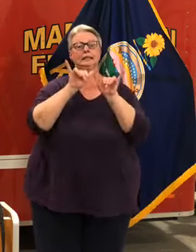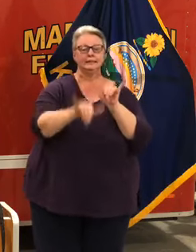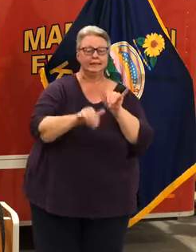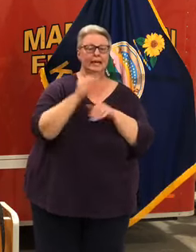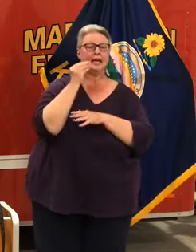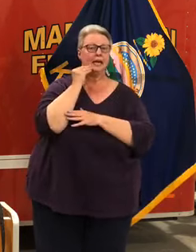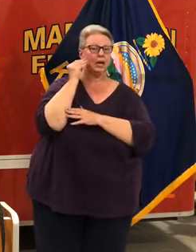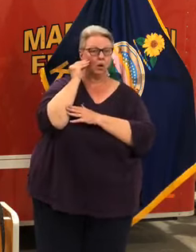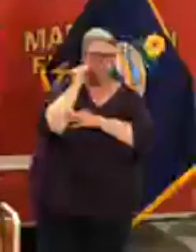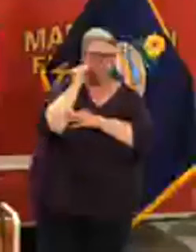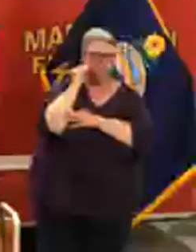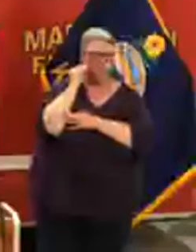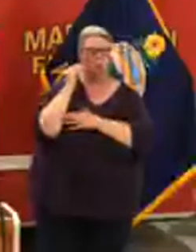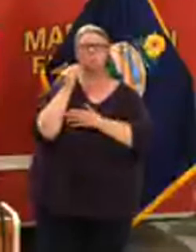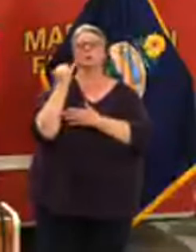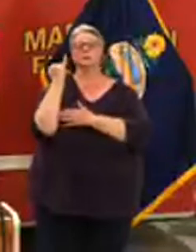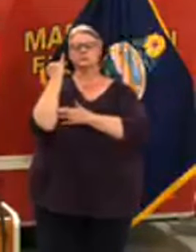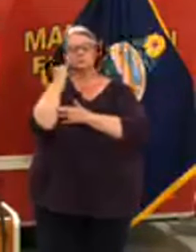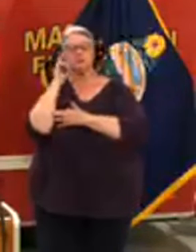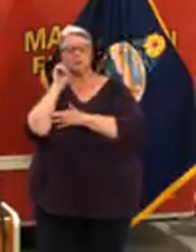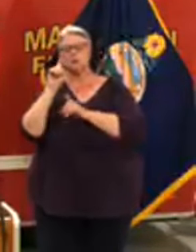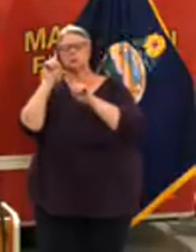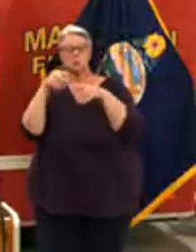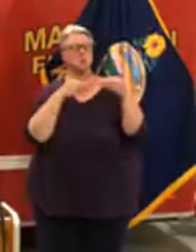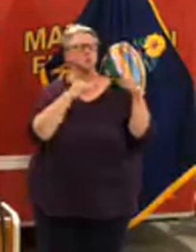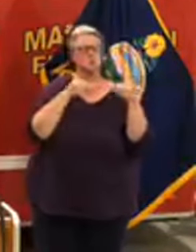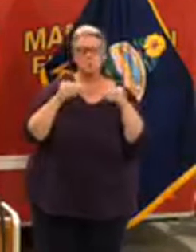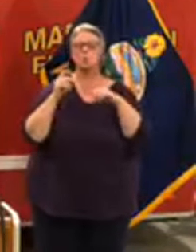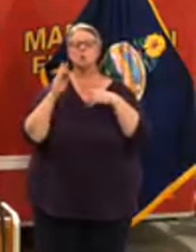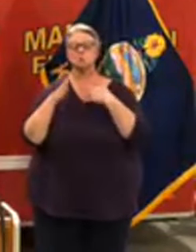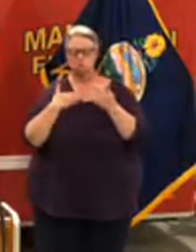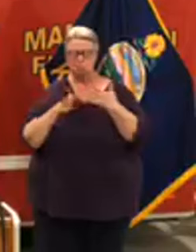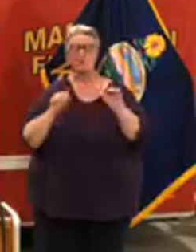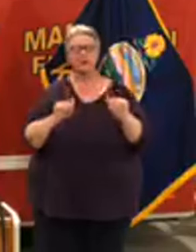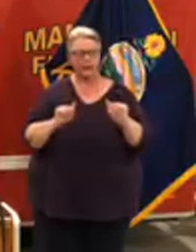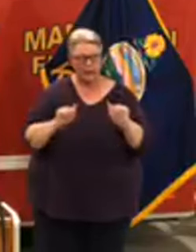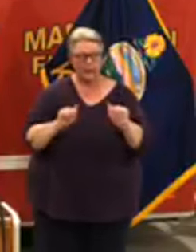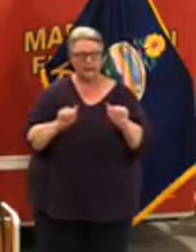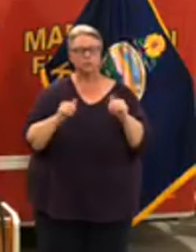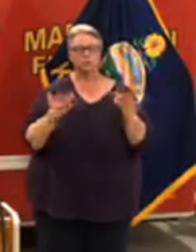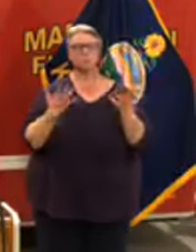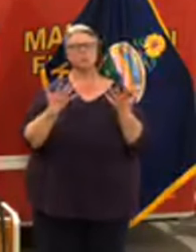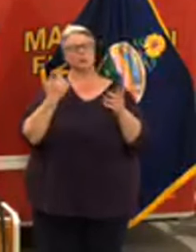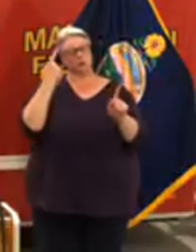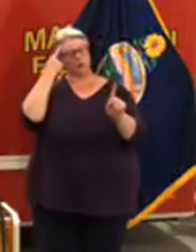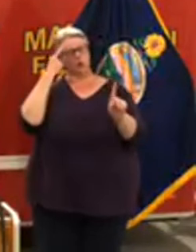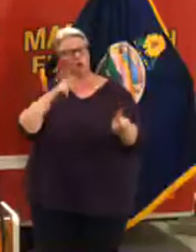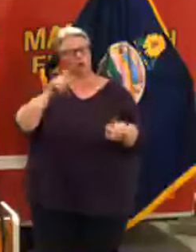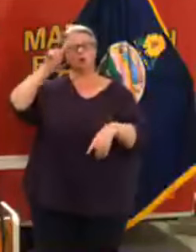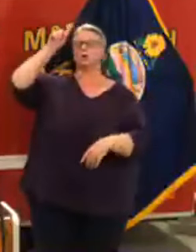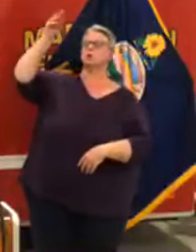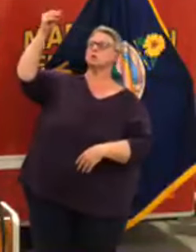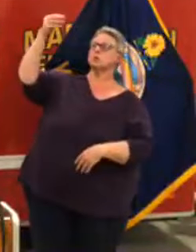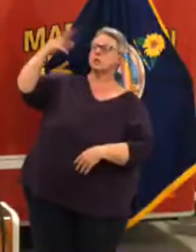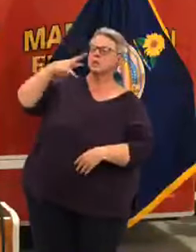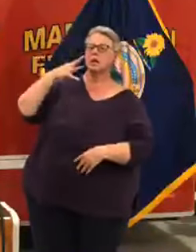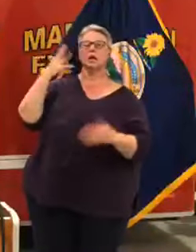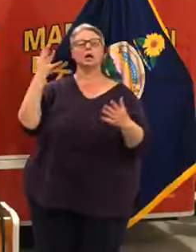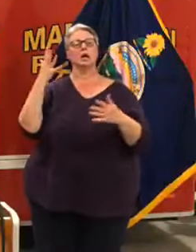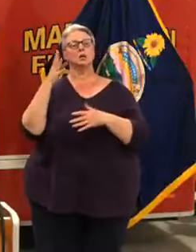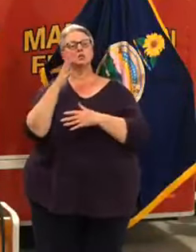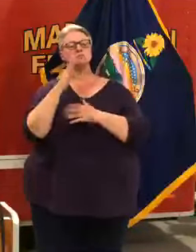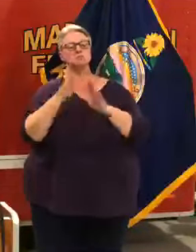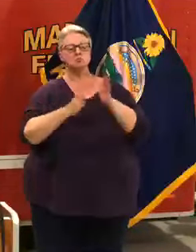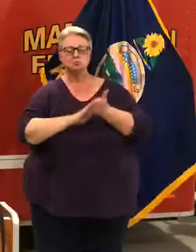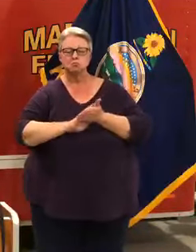needing something essential. While we can all agree that sunlight and fresh air are essential for both physical and mental health,